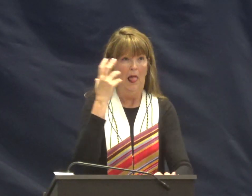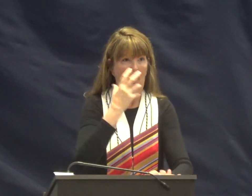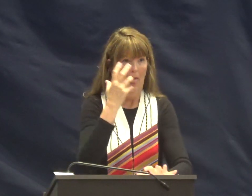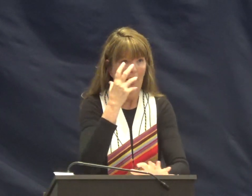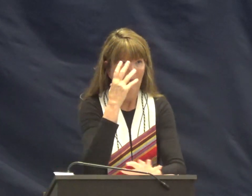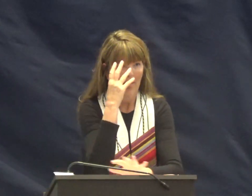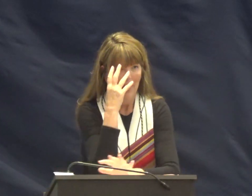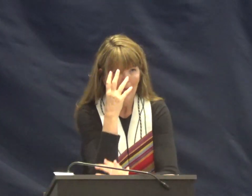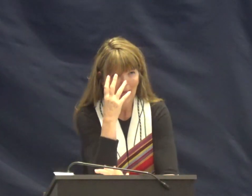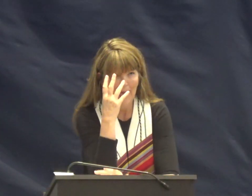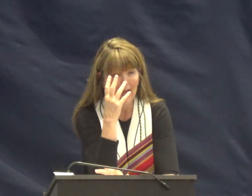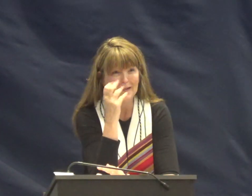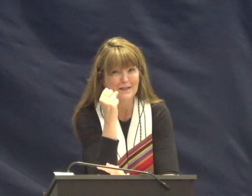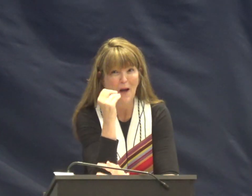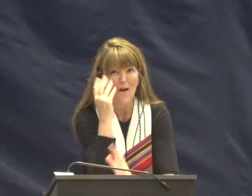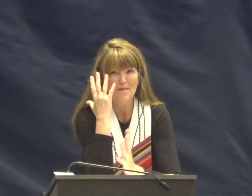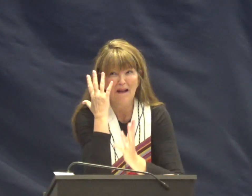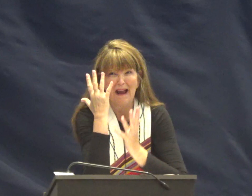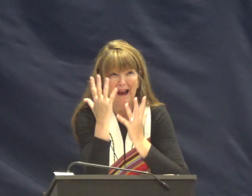and high school, I'm just